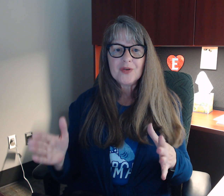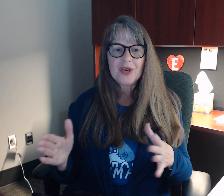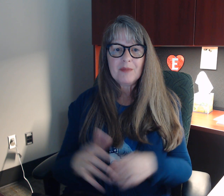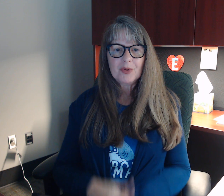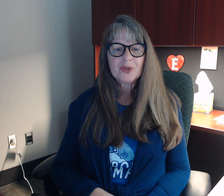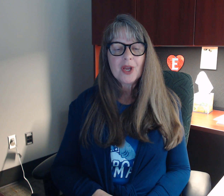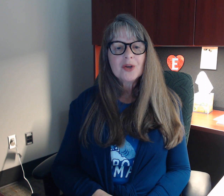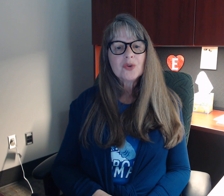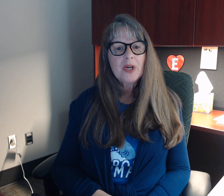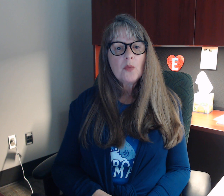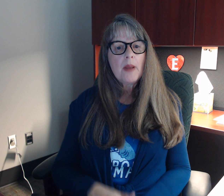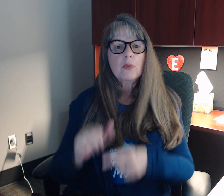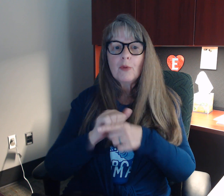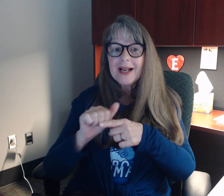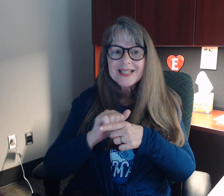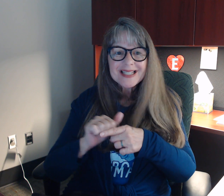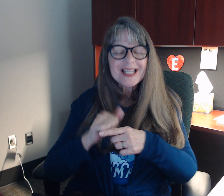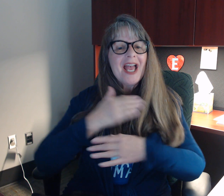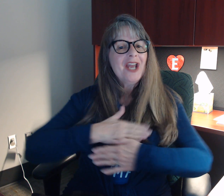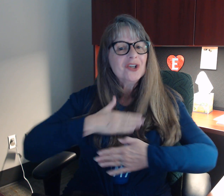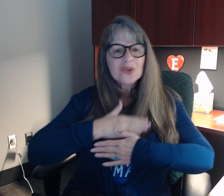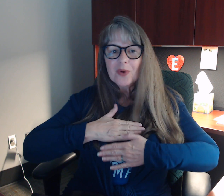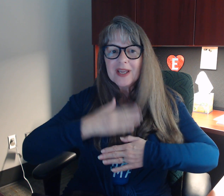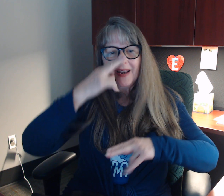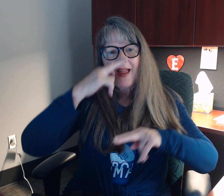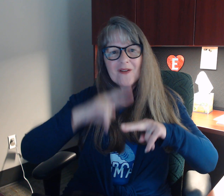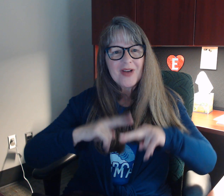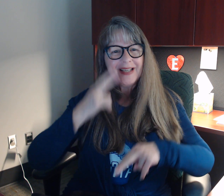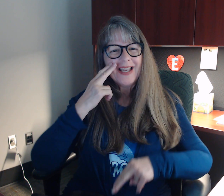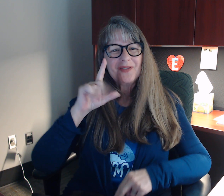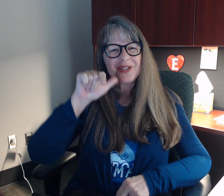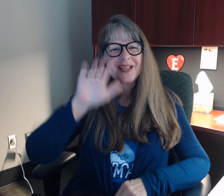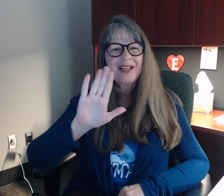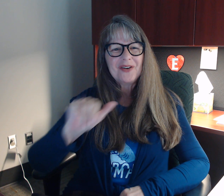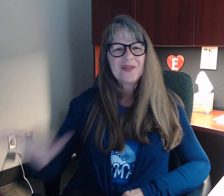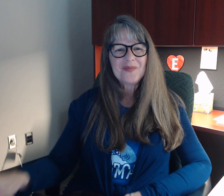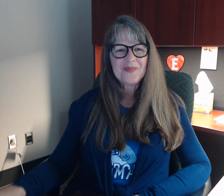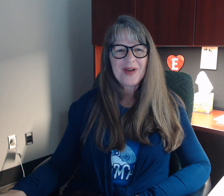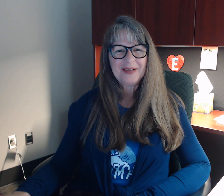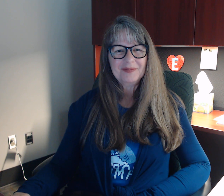numbers. So anyway, practice and enjoy it and have fun. I will see you later. Bye.